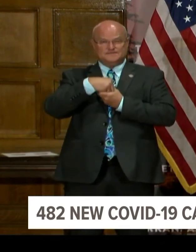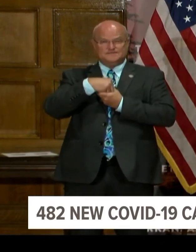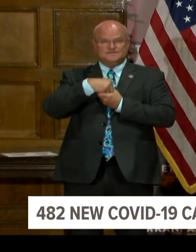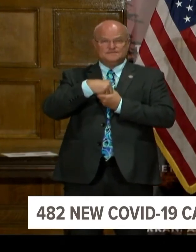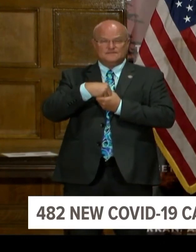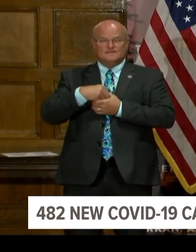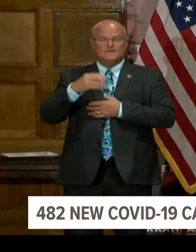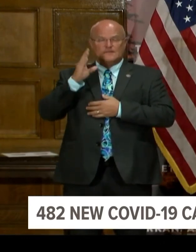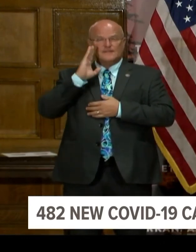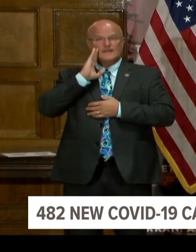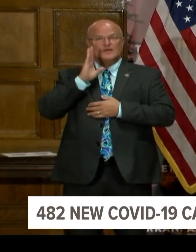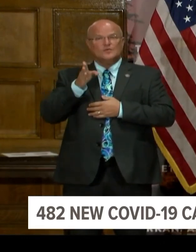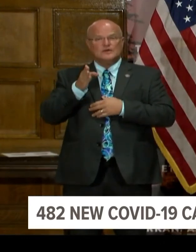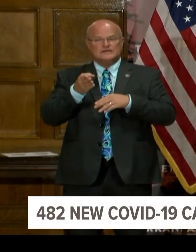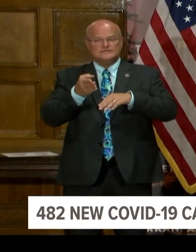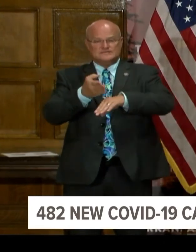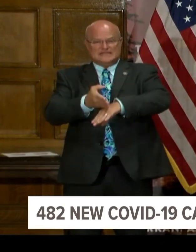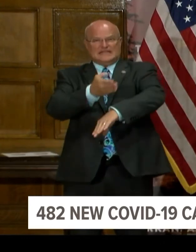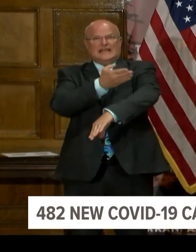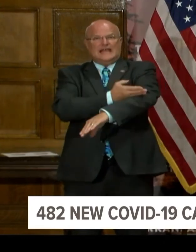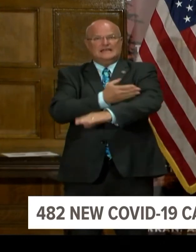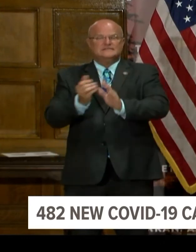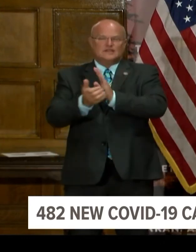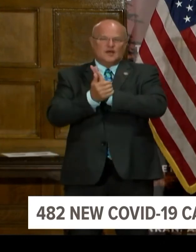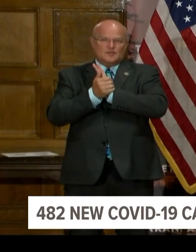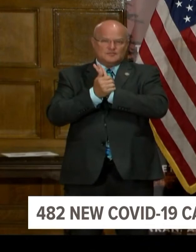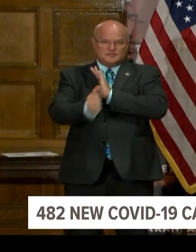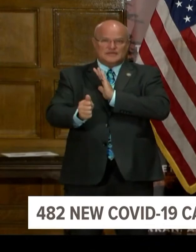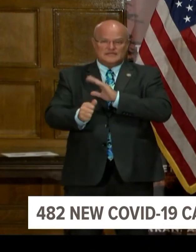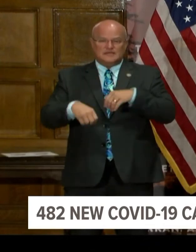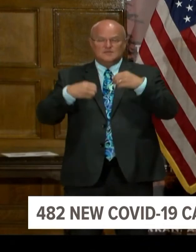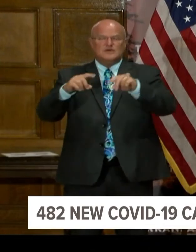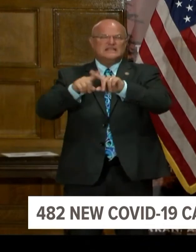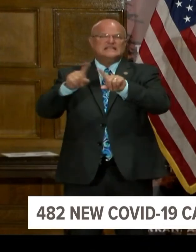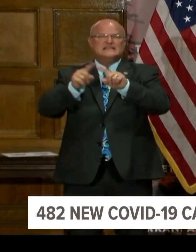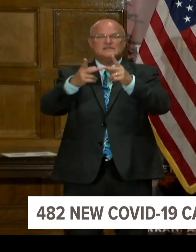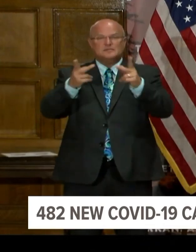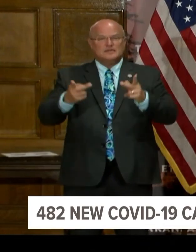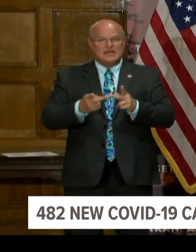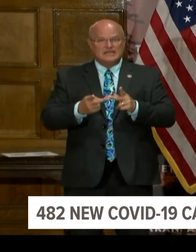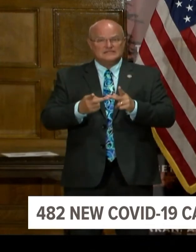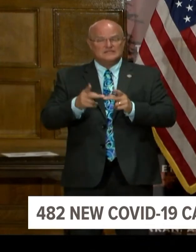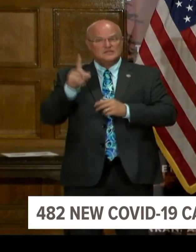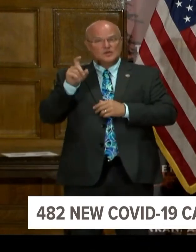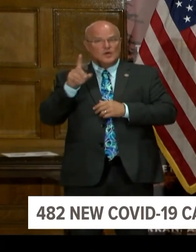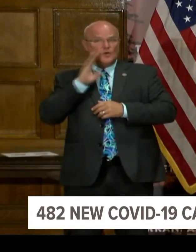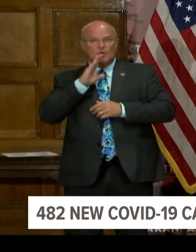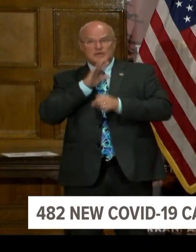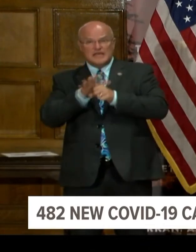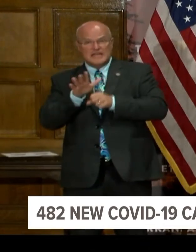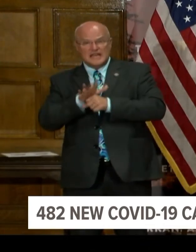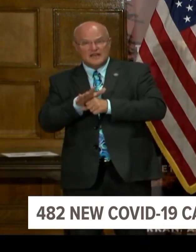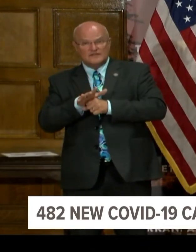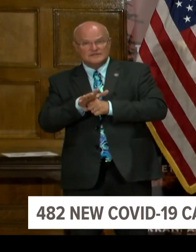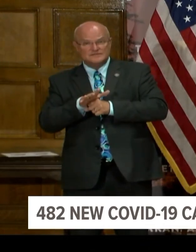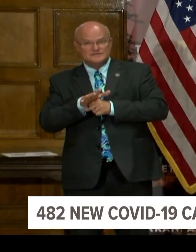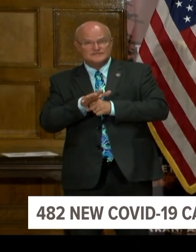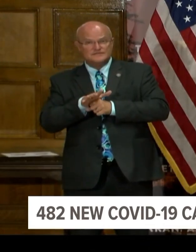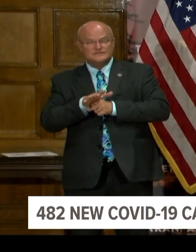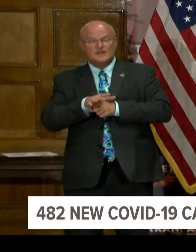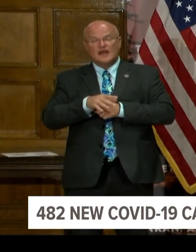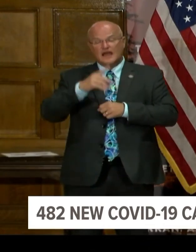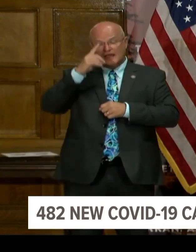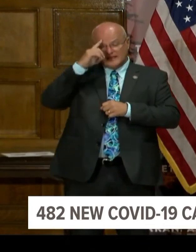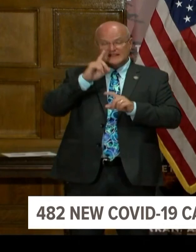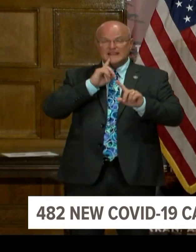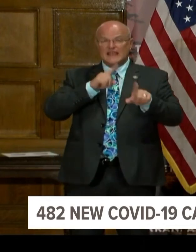It's going to enhance our ability to put it in different places. Your question is, will it be enough? I think the answer